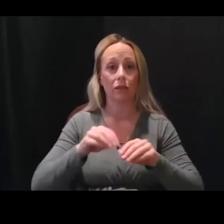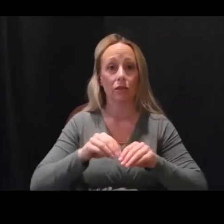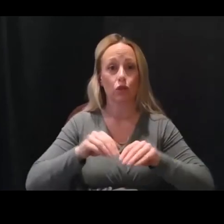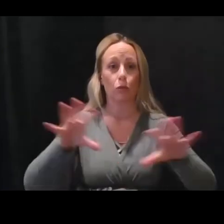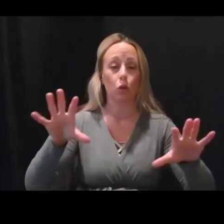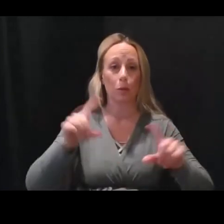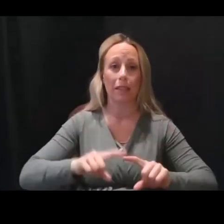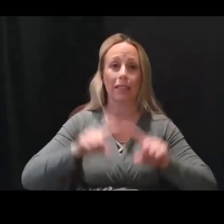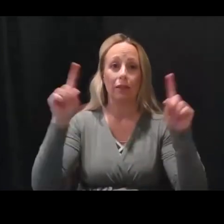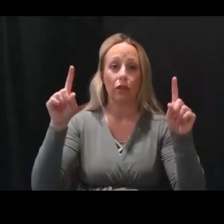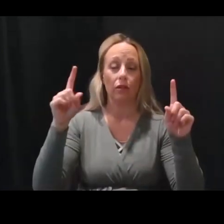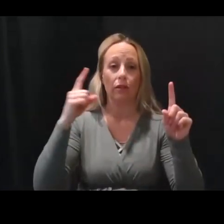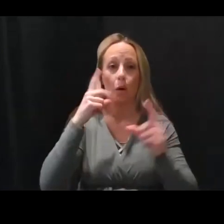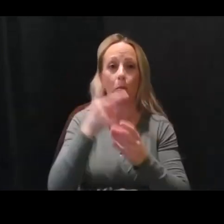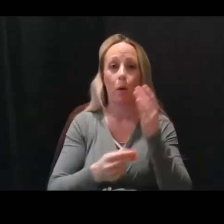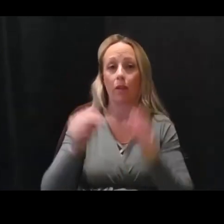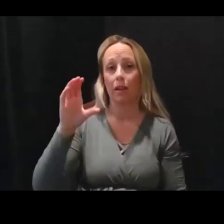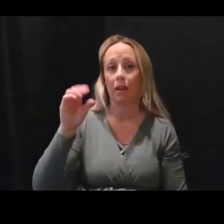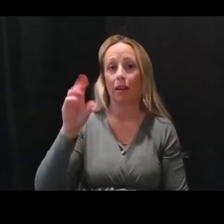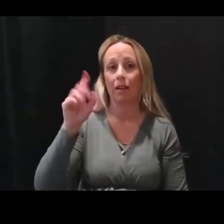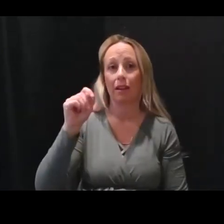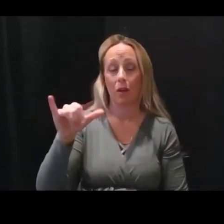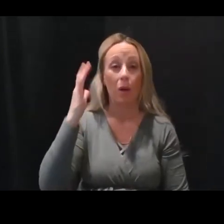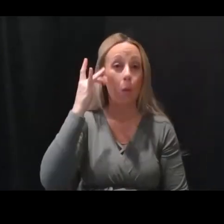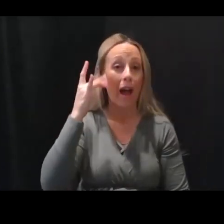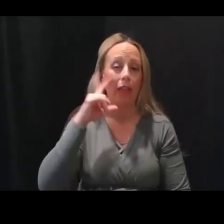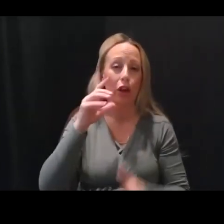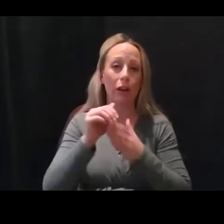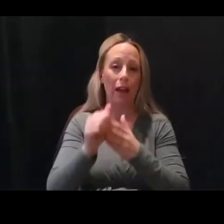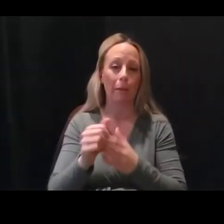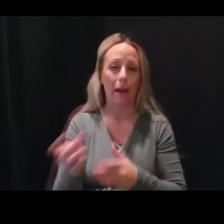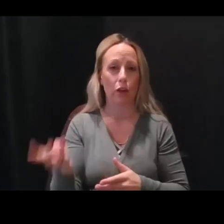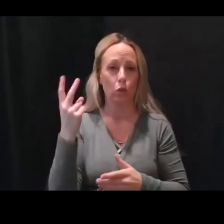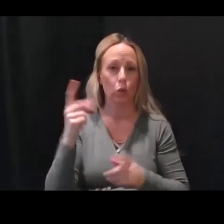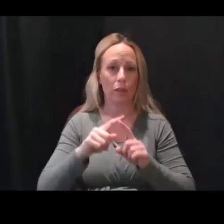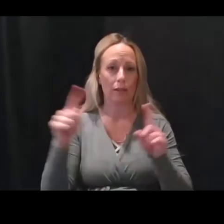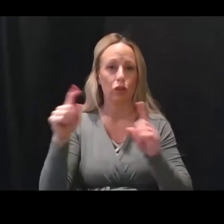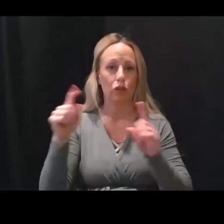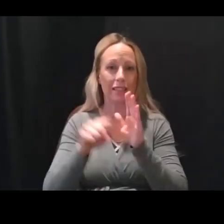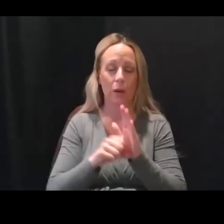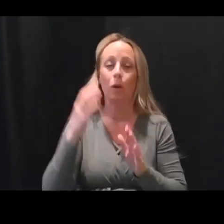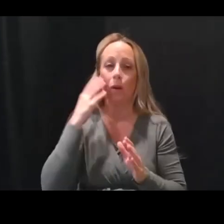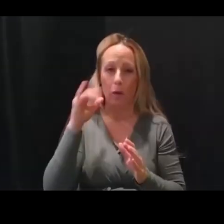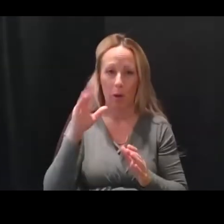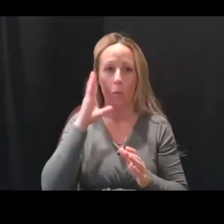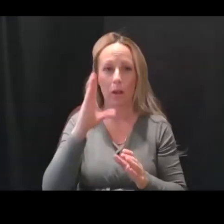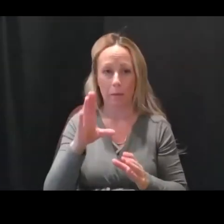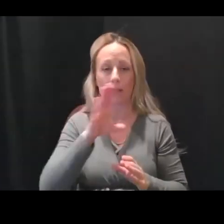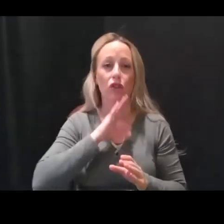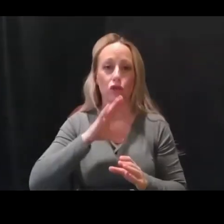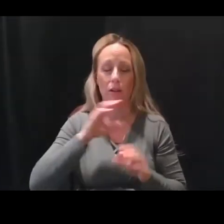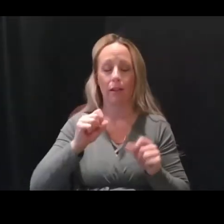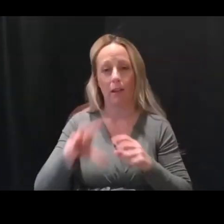two counties due to the fact that they're guided by 2 different states. We know this is going to be frustrating and can add another layer